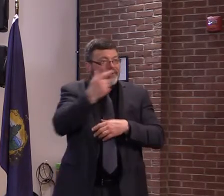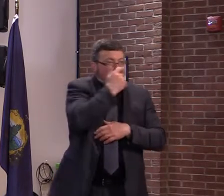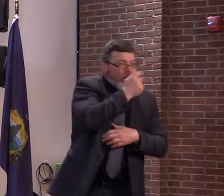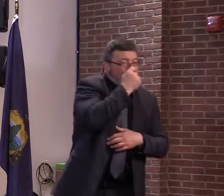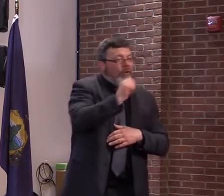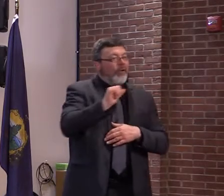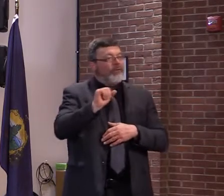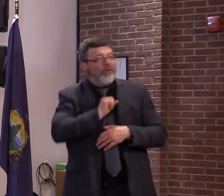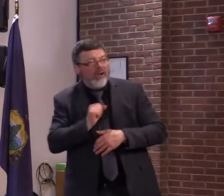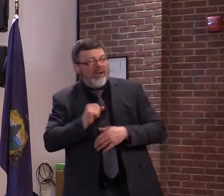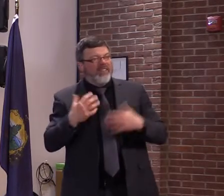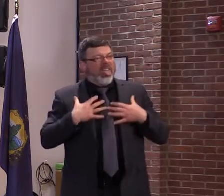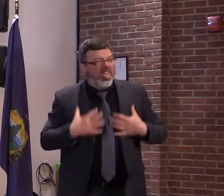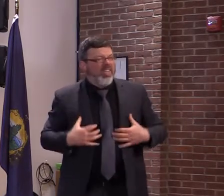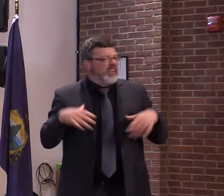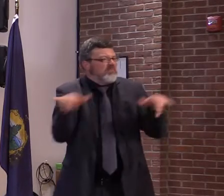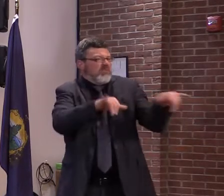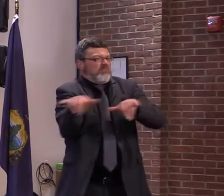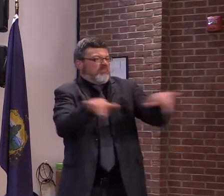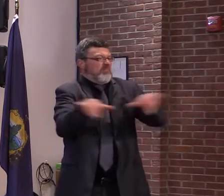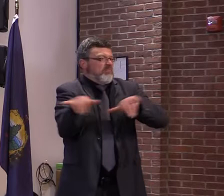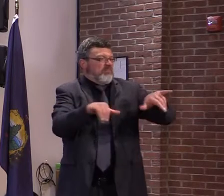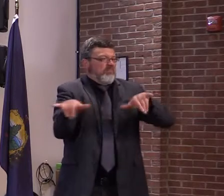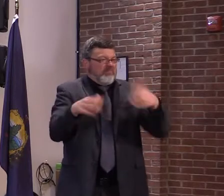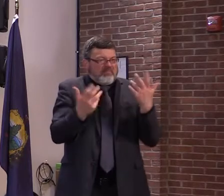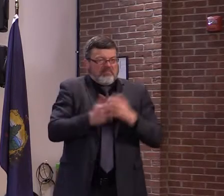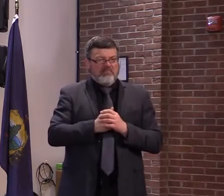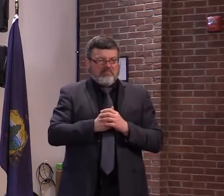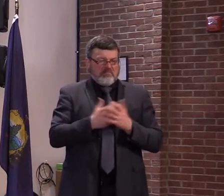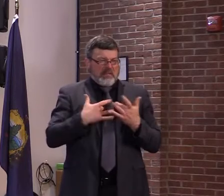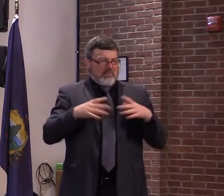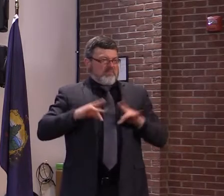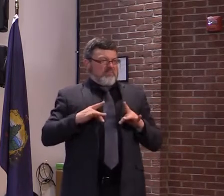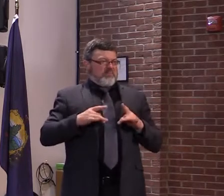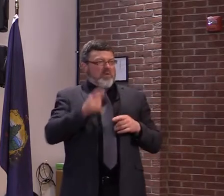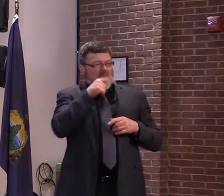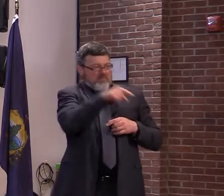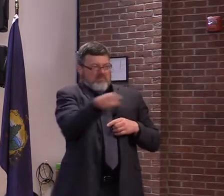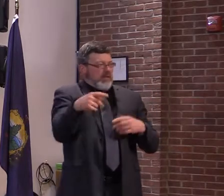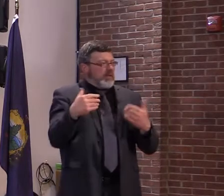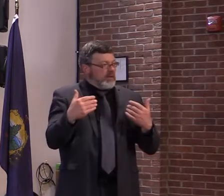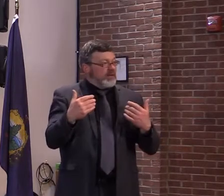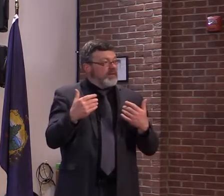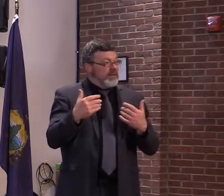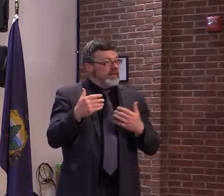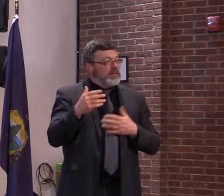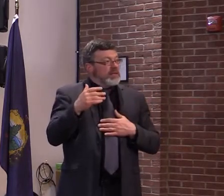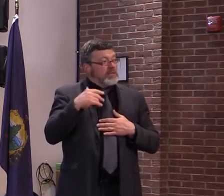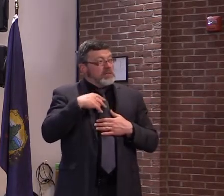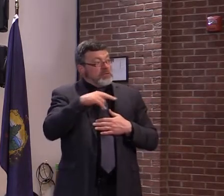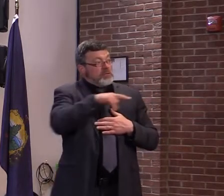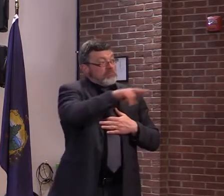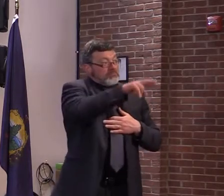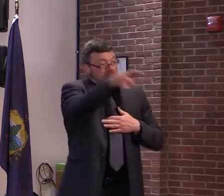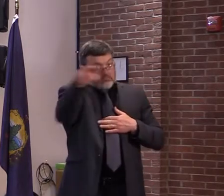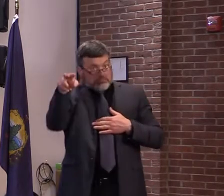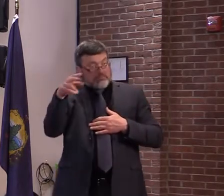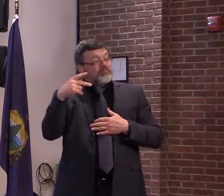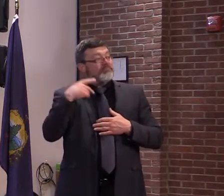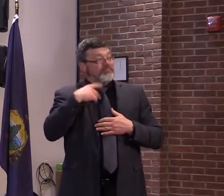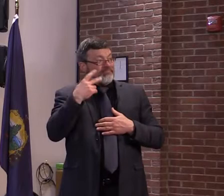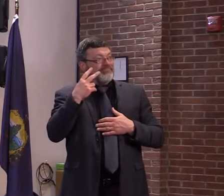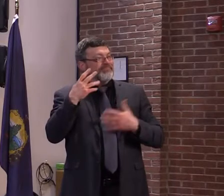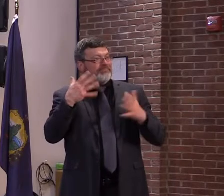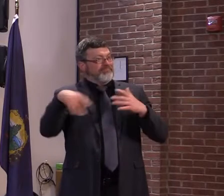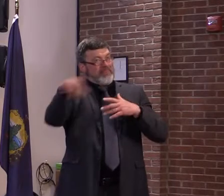it. At last note, it was noted that up to 50% of Americans may have had Omicron or a previous